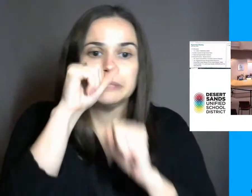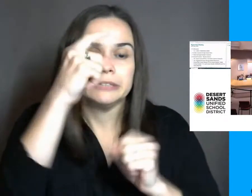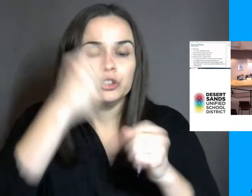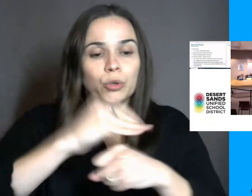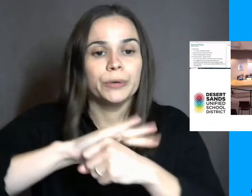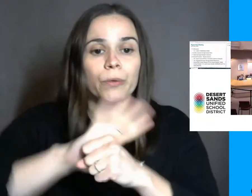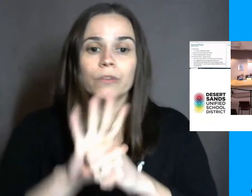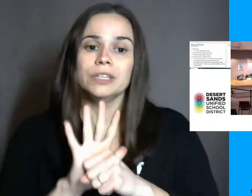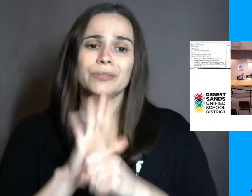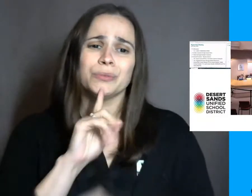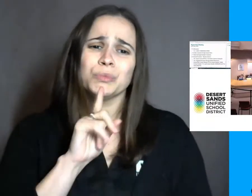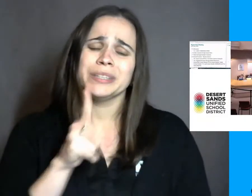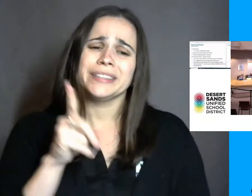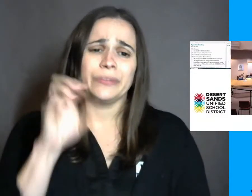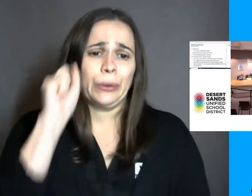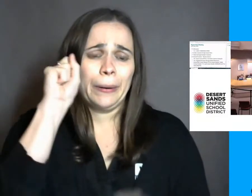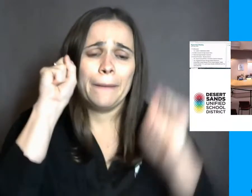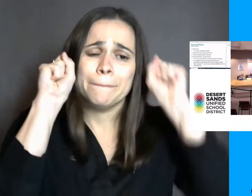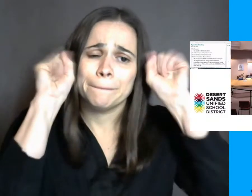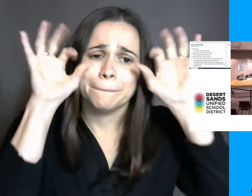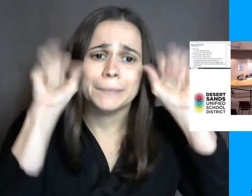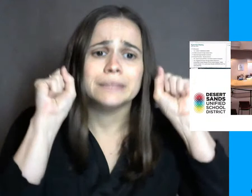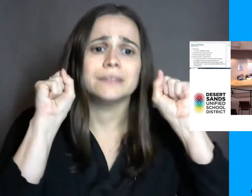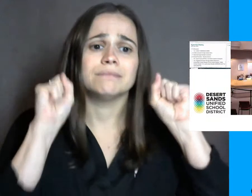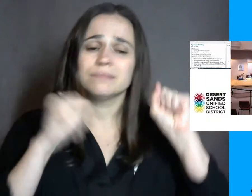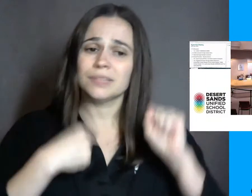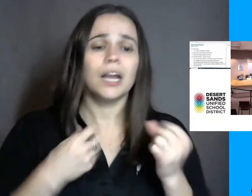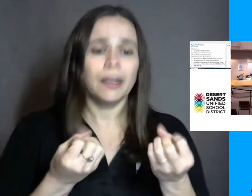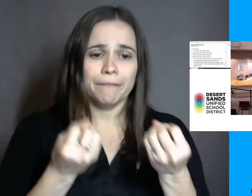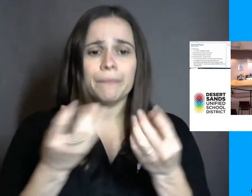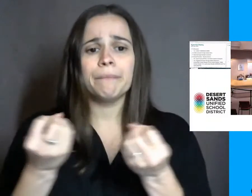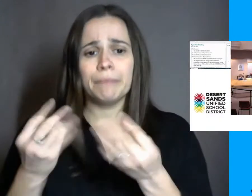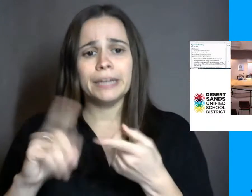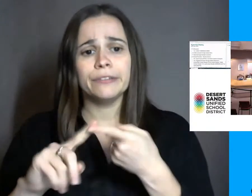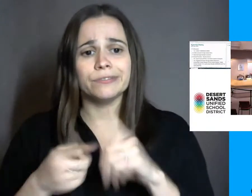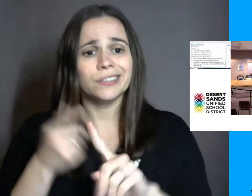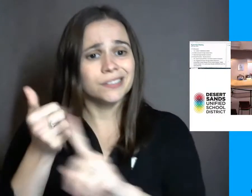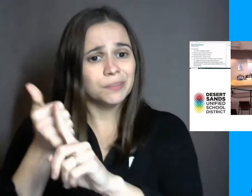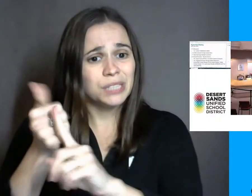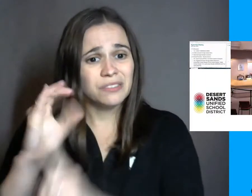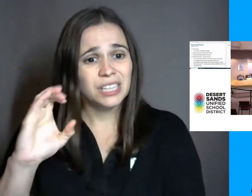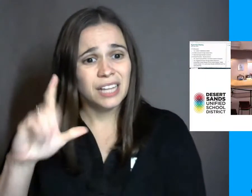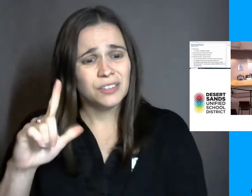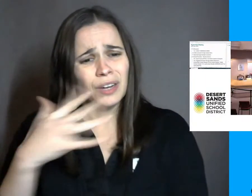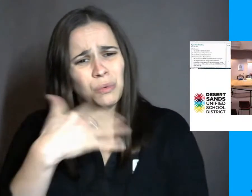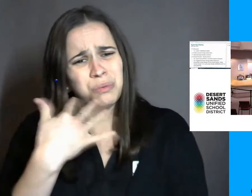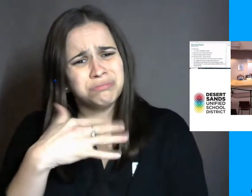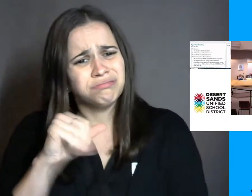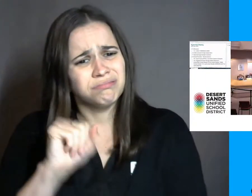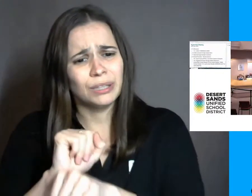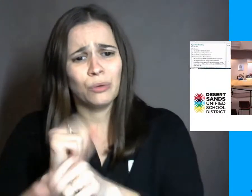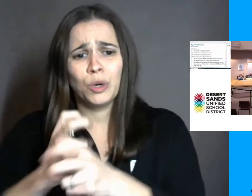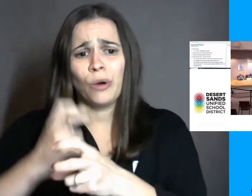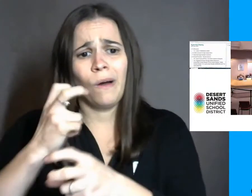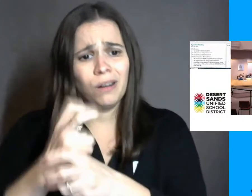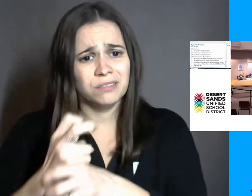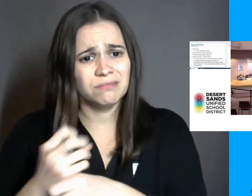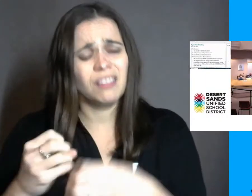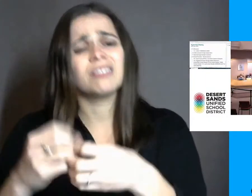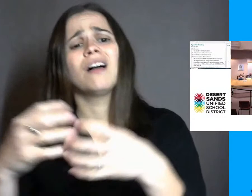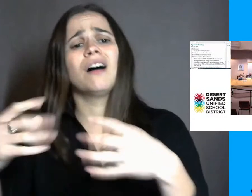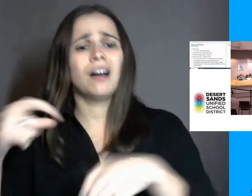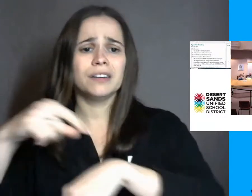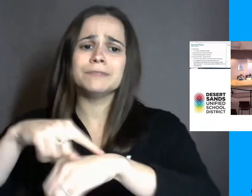I have a lot of friends that are classified, and I know that they work hard, and I know they put a lot of time in. So I just want to say that I really